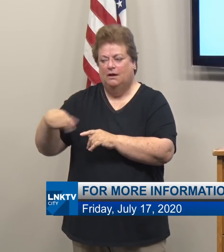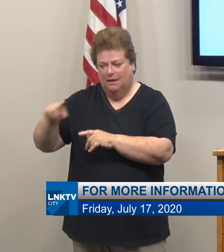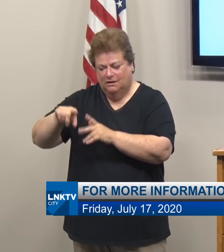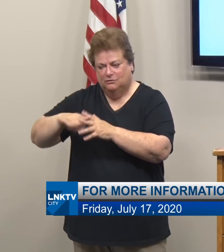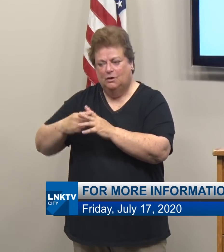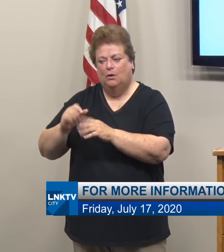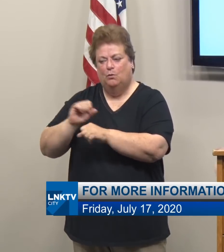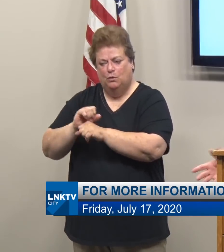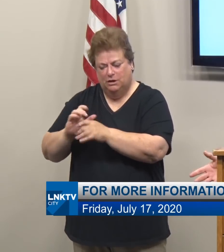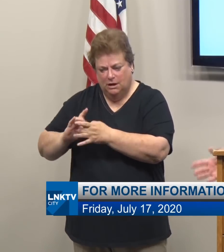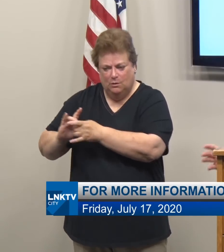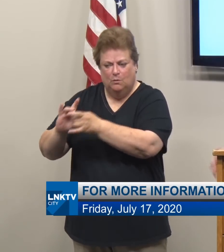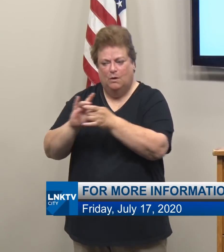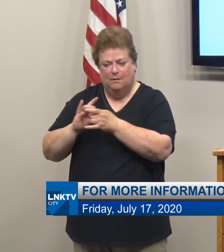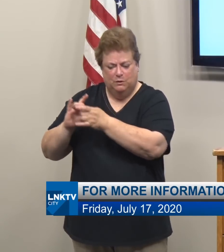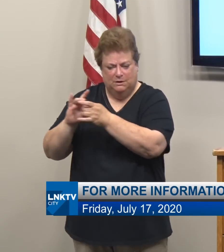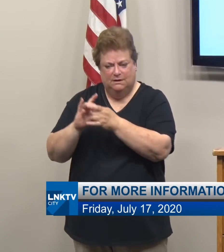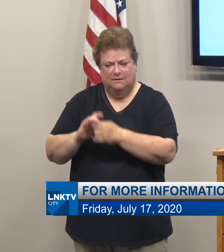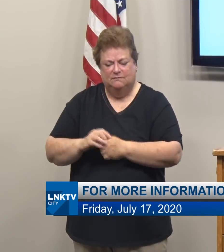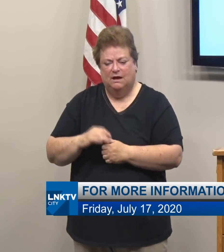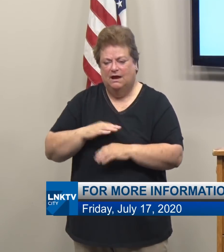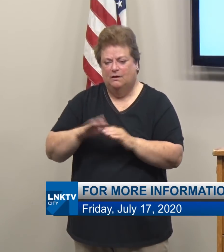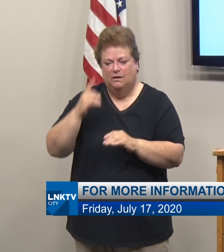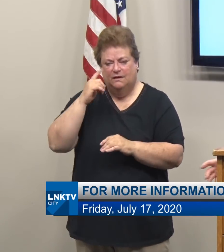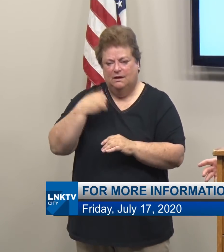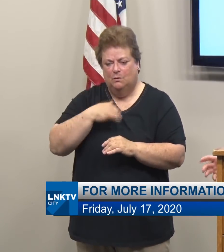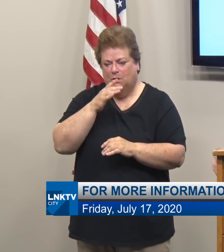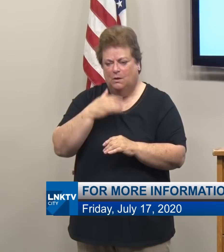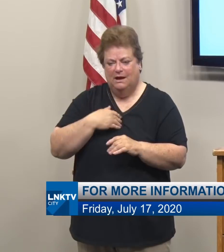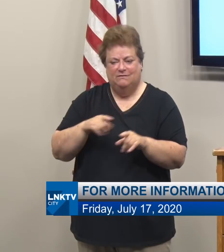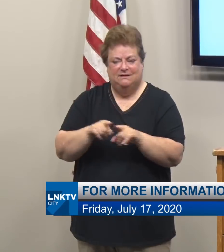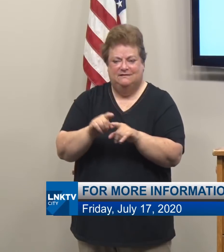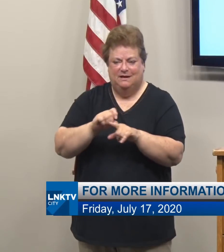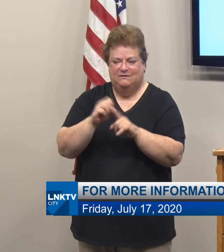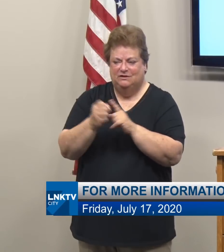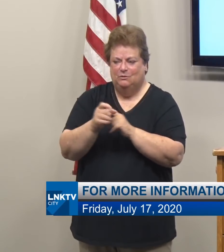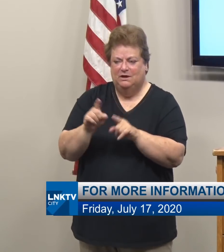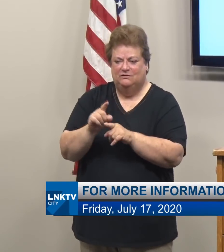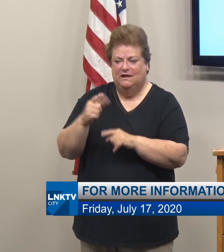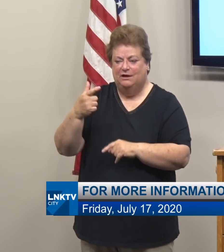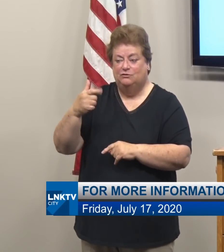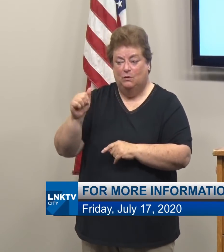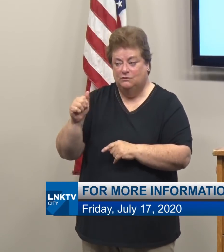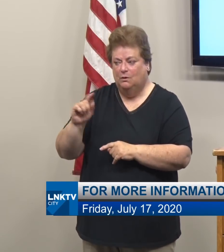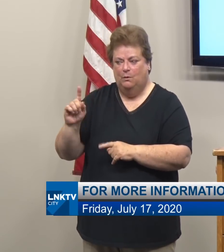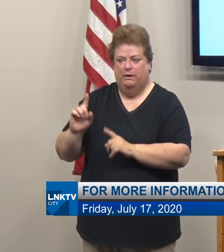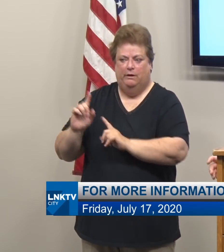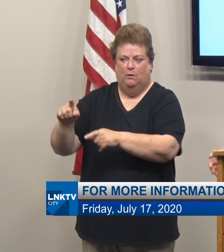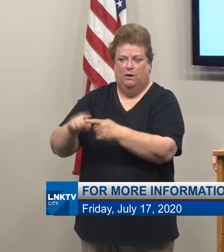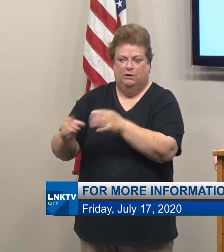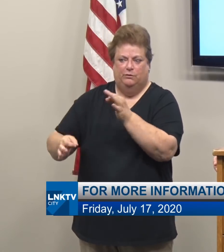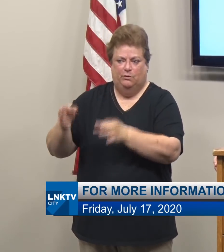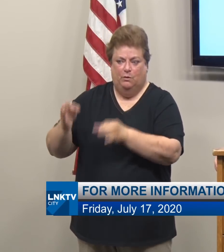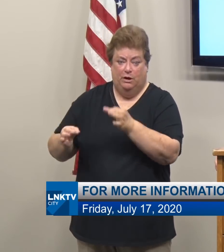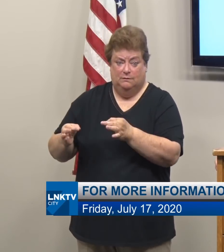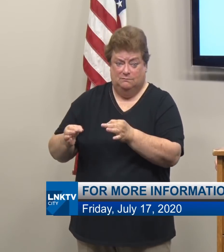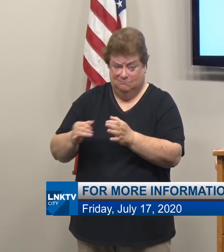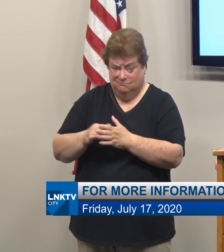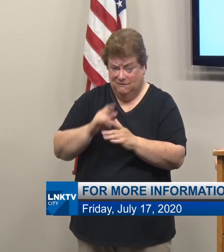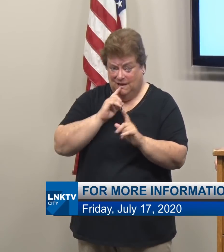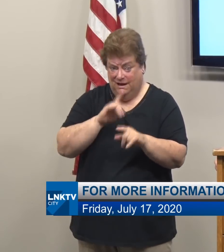to continue. I don't think we're going to be in a situation like they are in Georgia where we're going to be going to court. Does that answer your question,